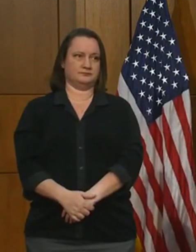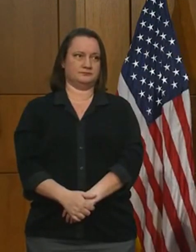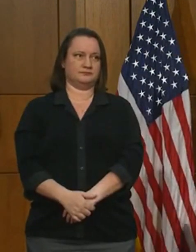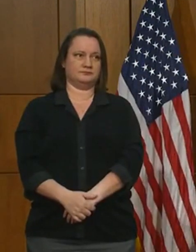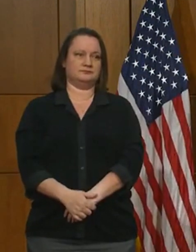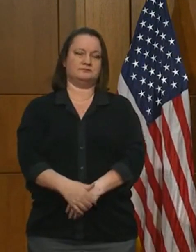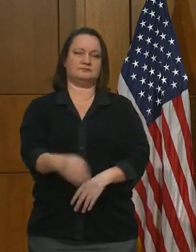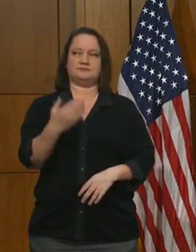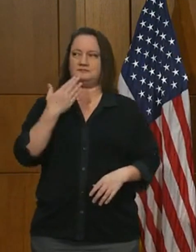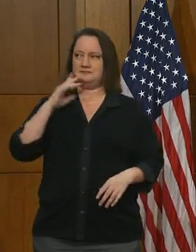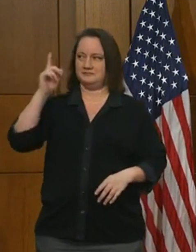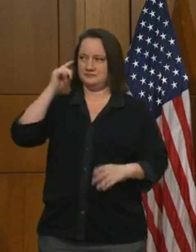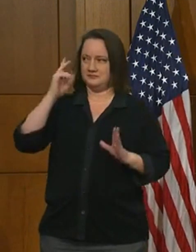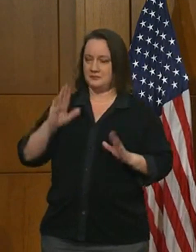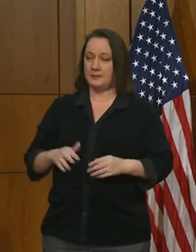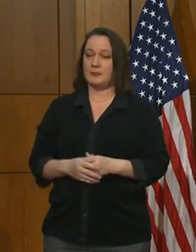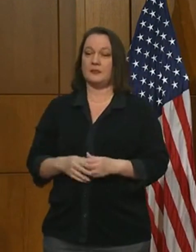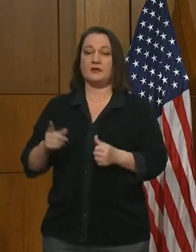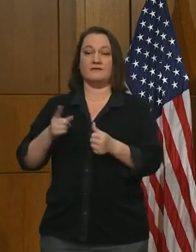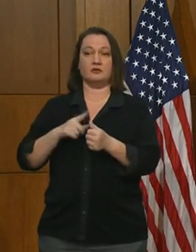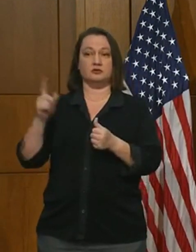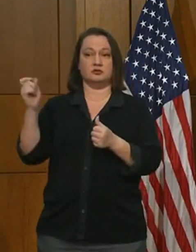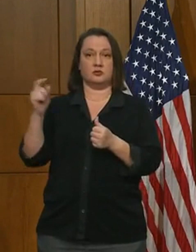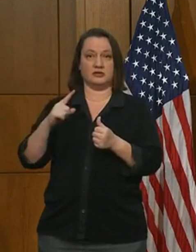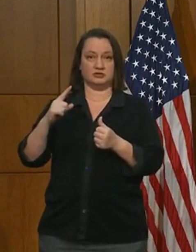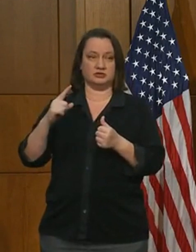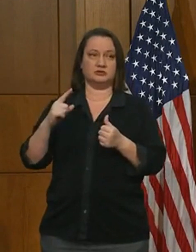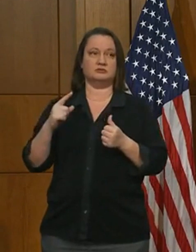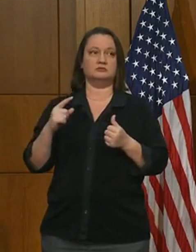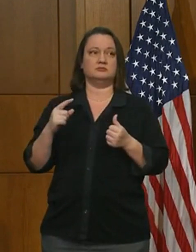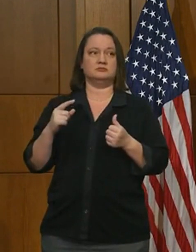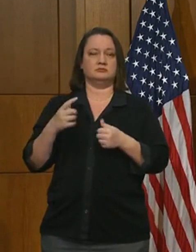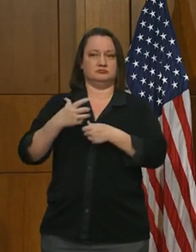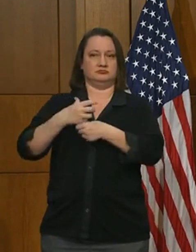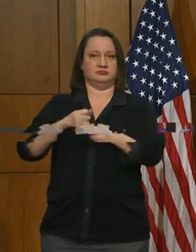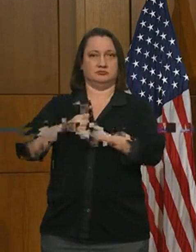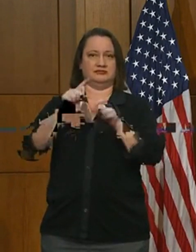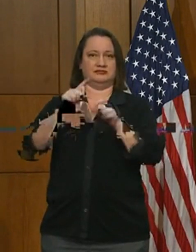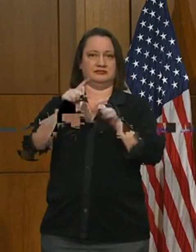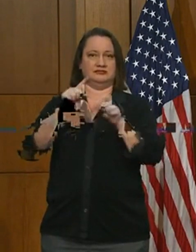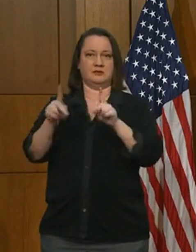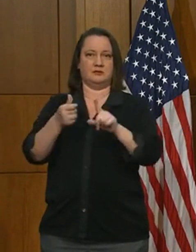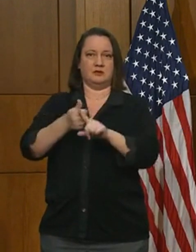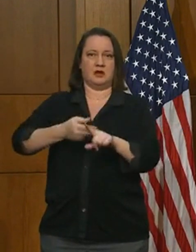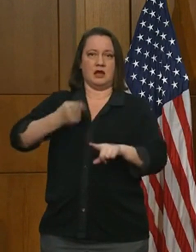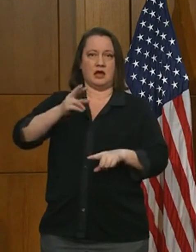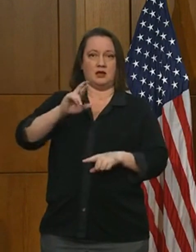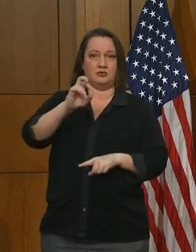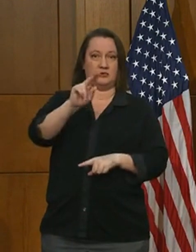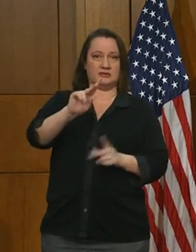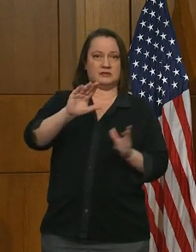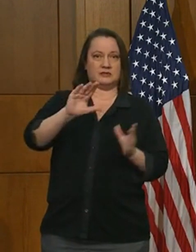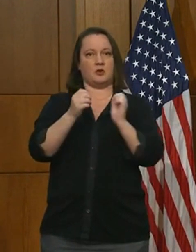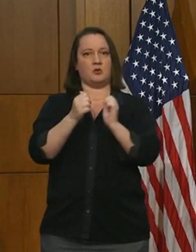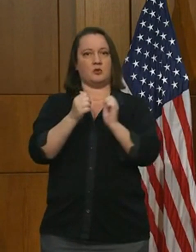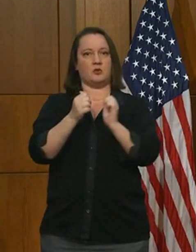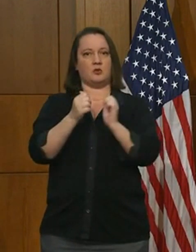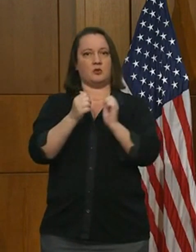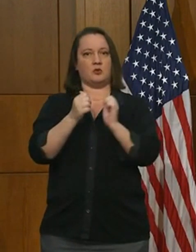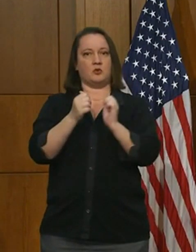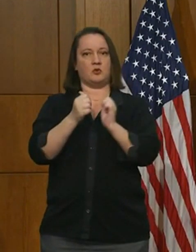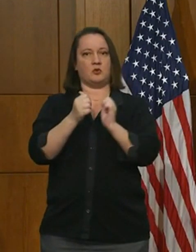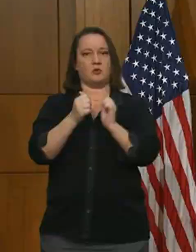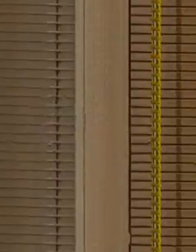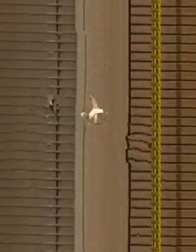Thank you, Governor. The first question, I think, if I heard it, was about testing people who are high risk versus testing people who may have